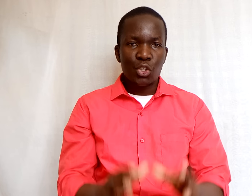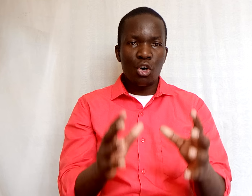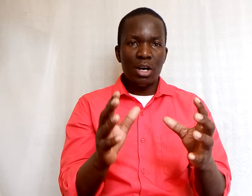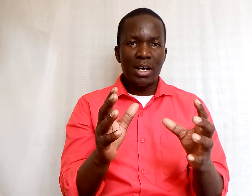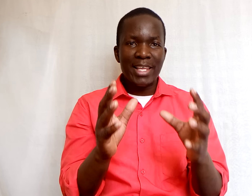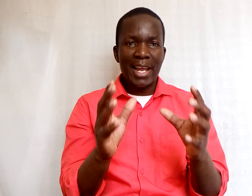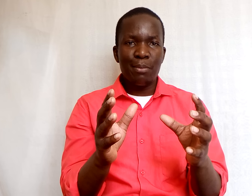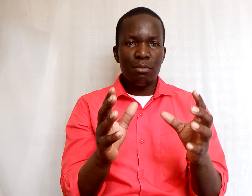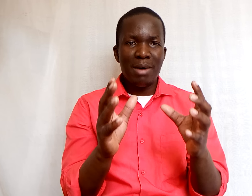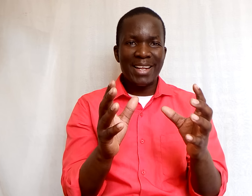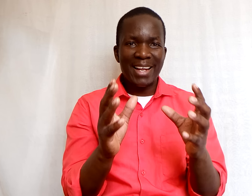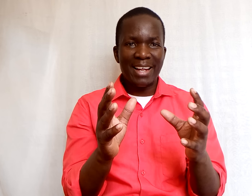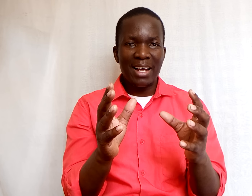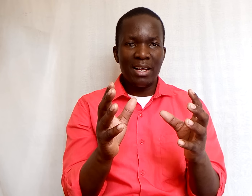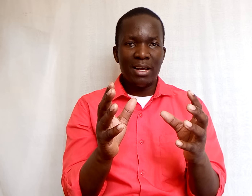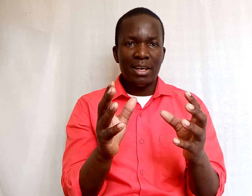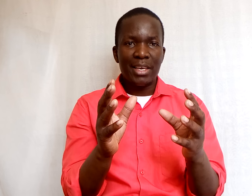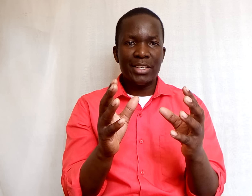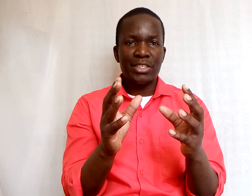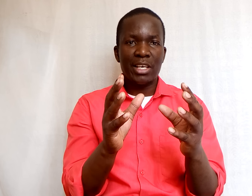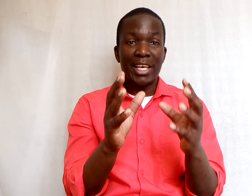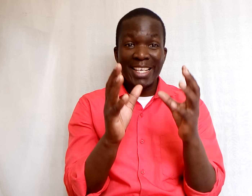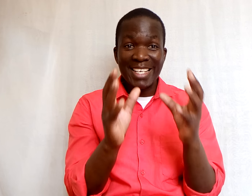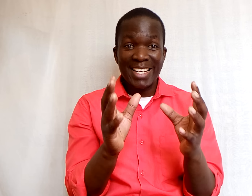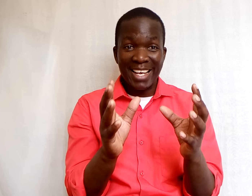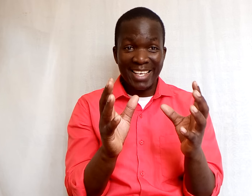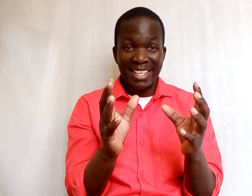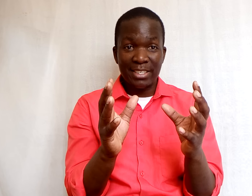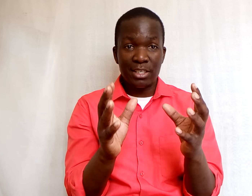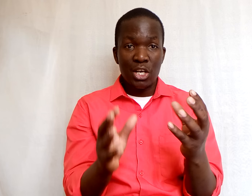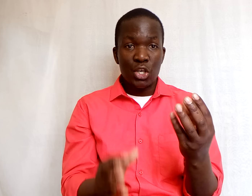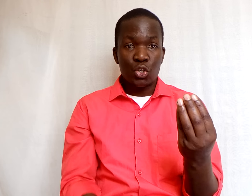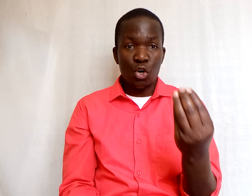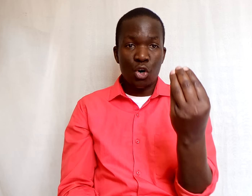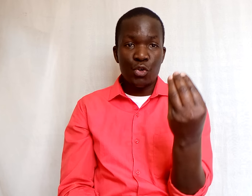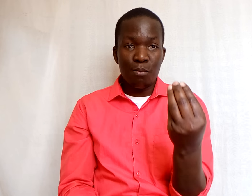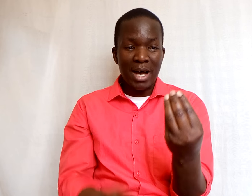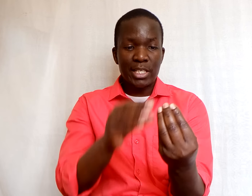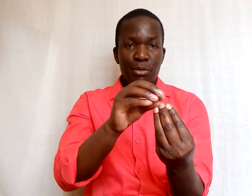So the ripe banana is eaten like this. So you must remove